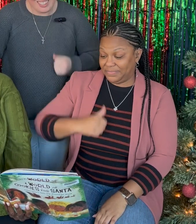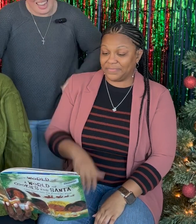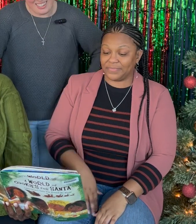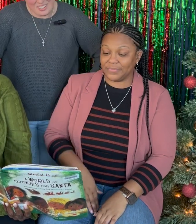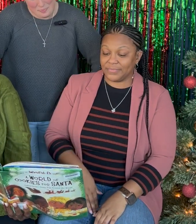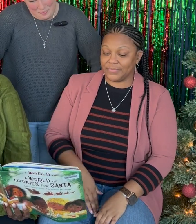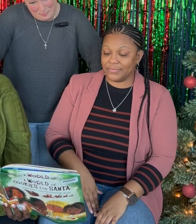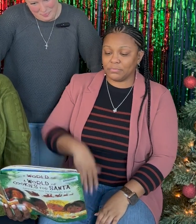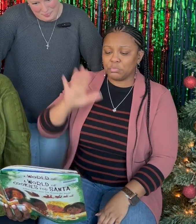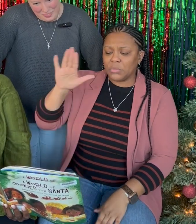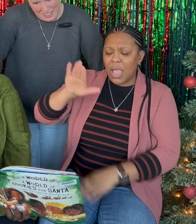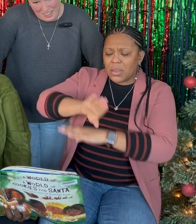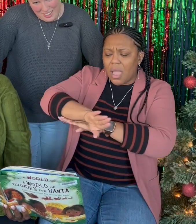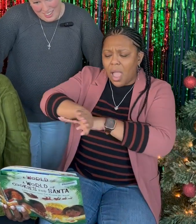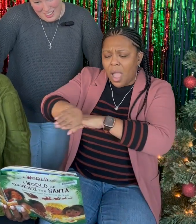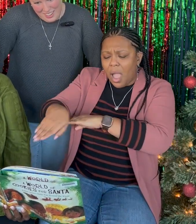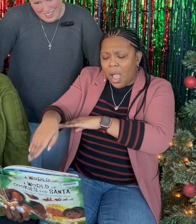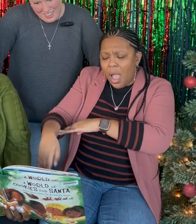Canada.